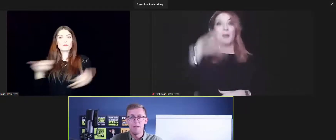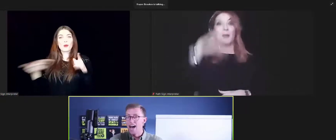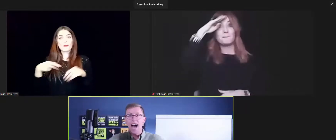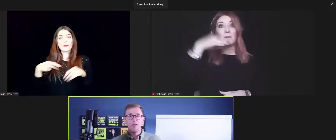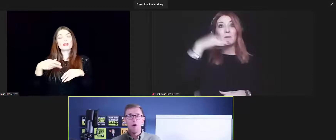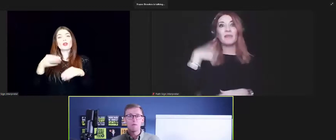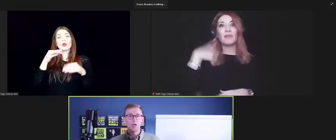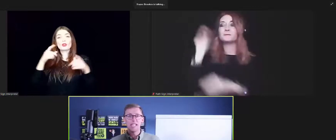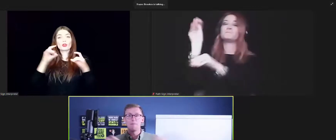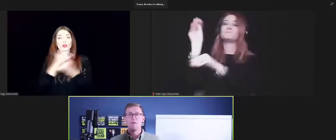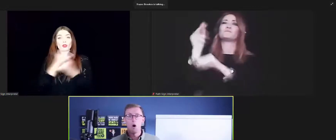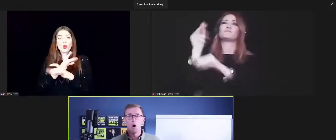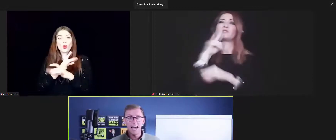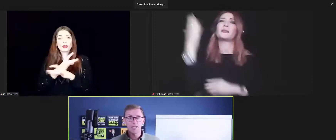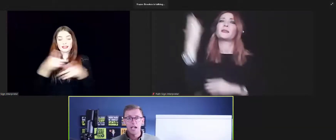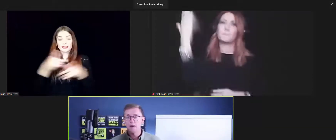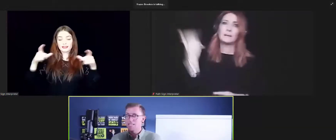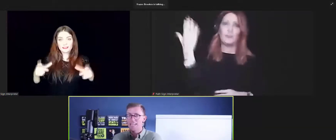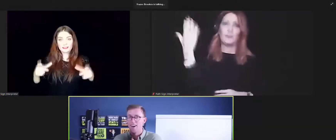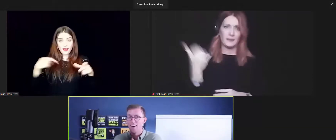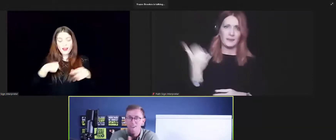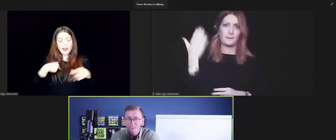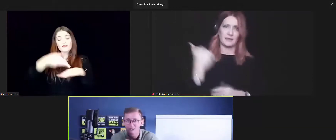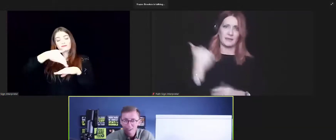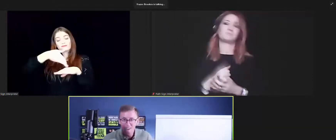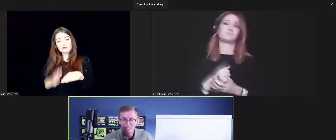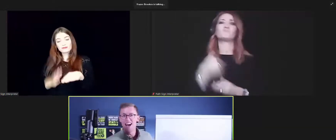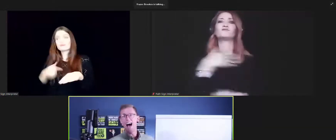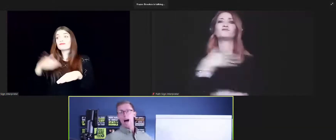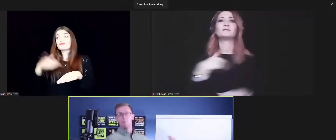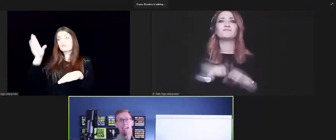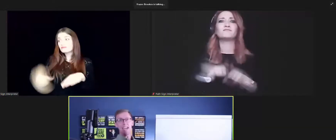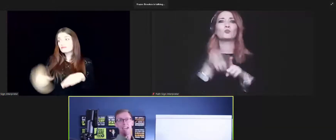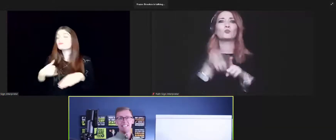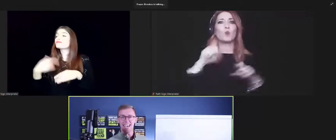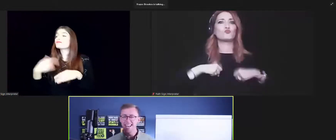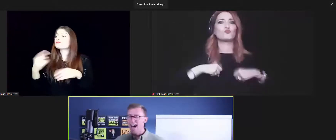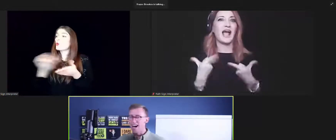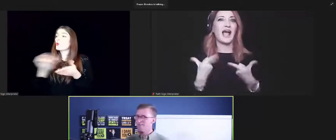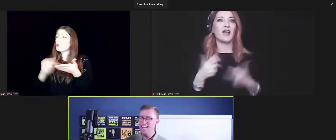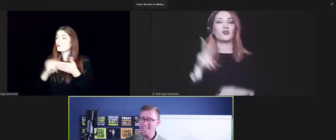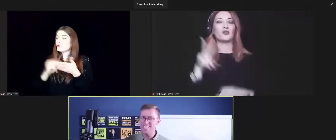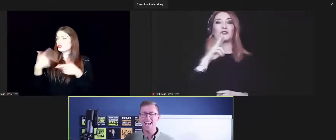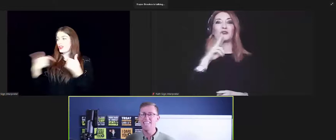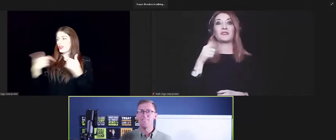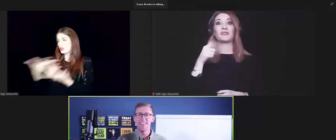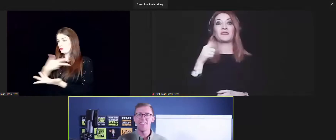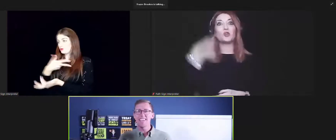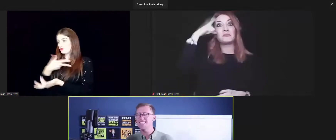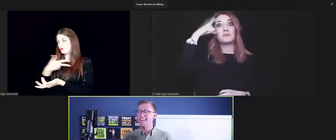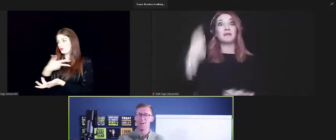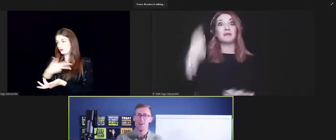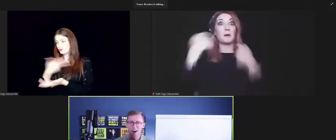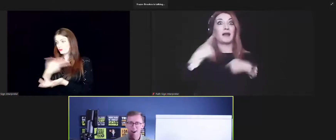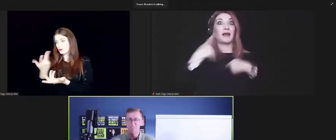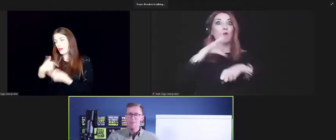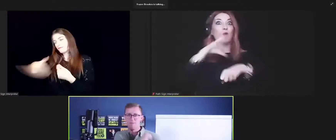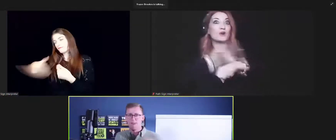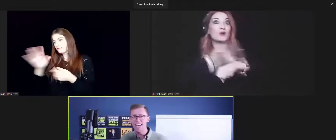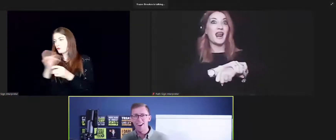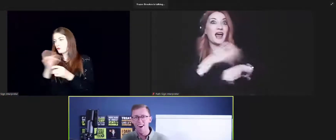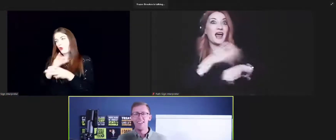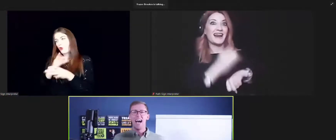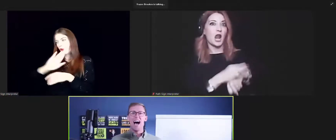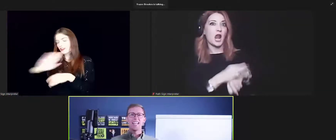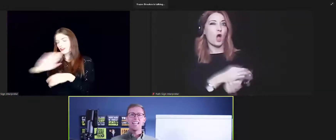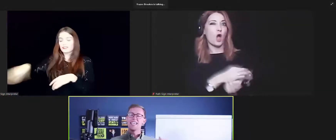I thought he was going to give me a Rolex. I was like, I'm 18. I'm really excited for this. Like, come on, bring it